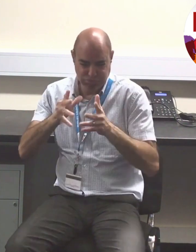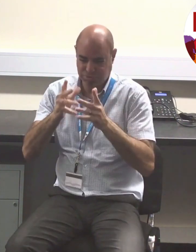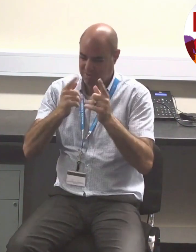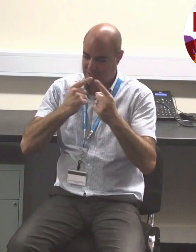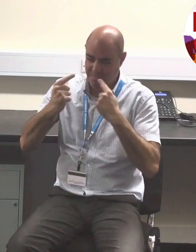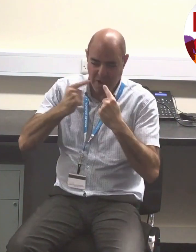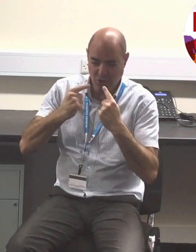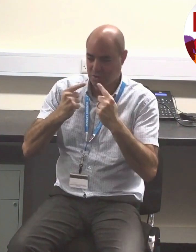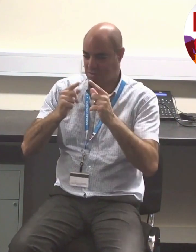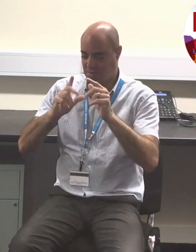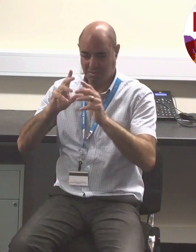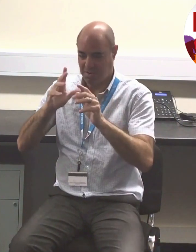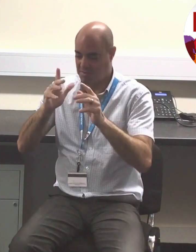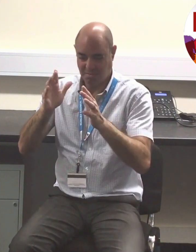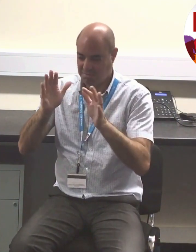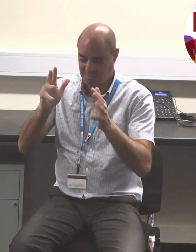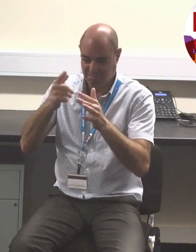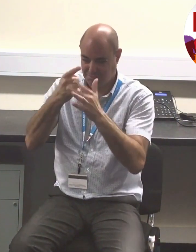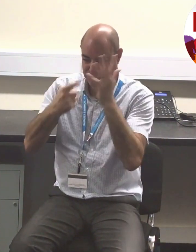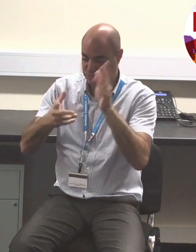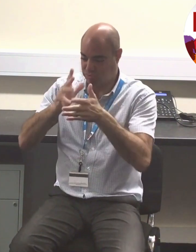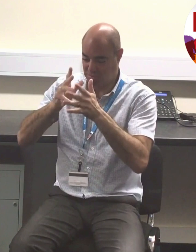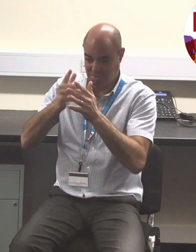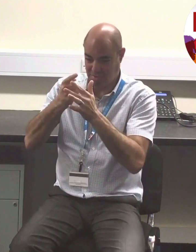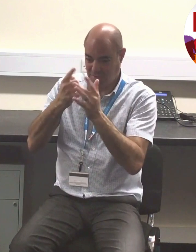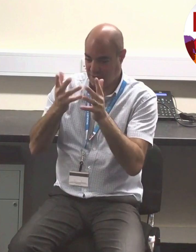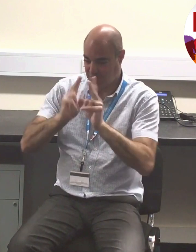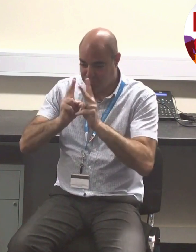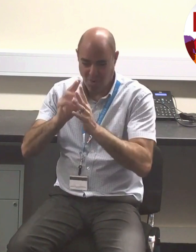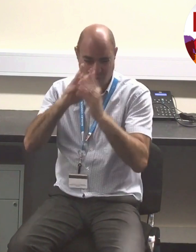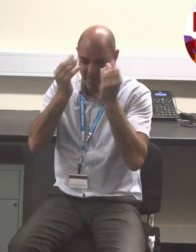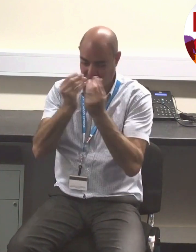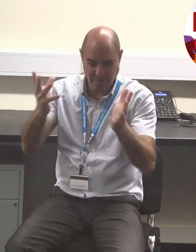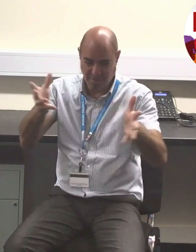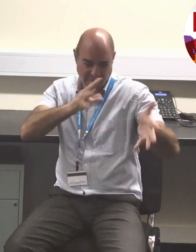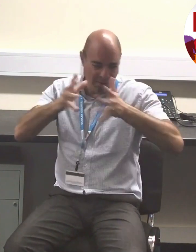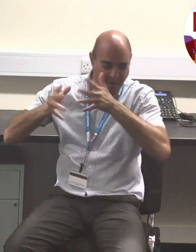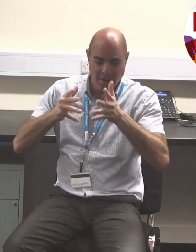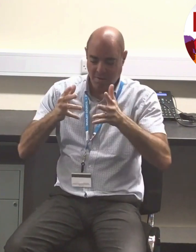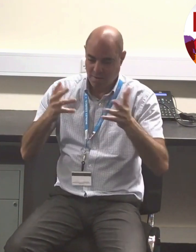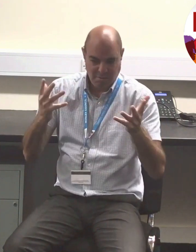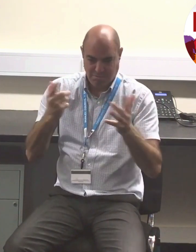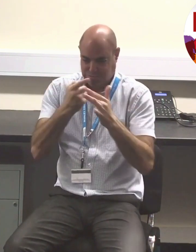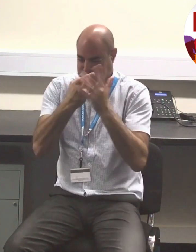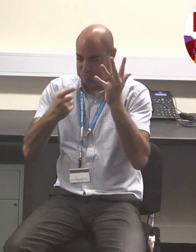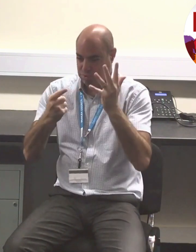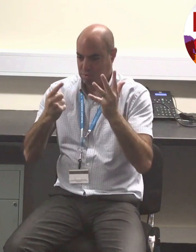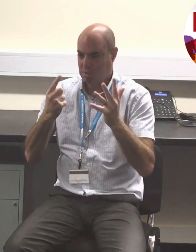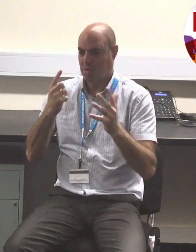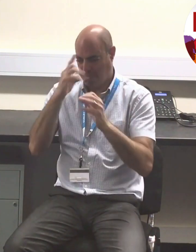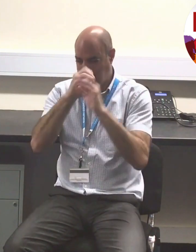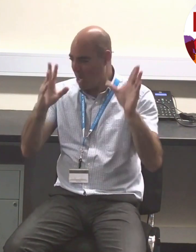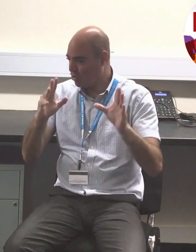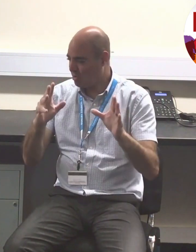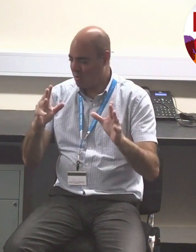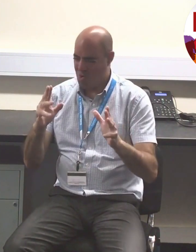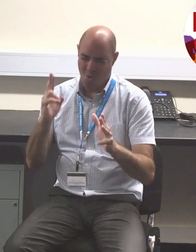Imagine if there was signing on the TV for all programmes with interpreters. Oh, it would be